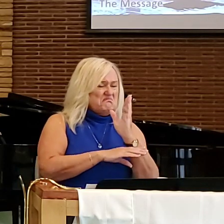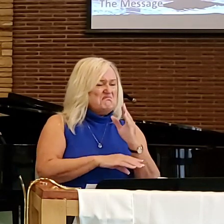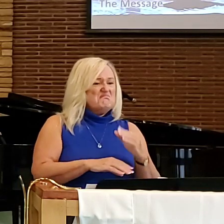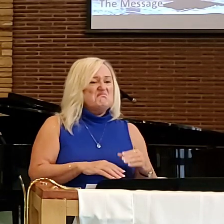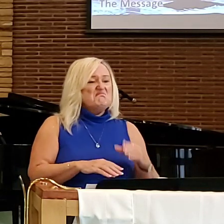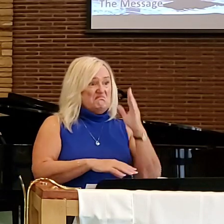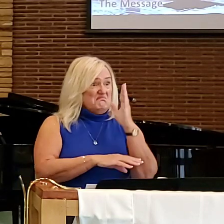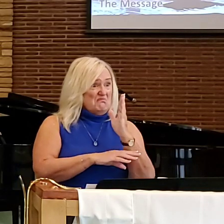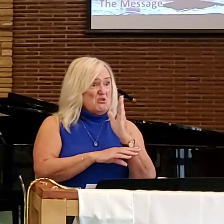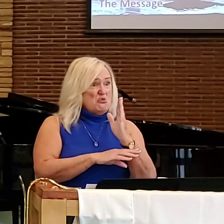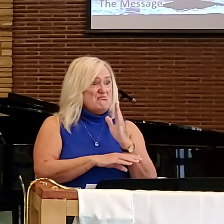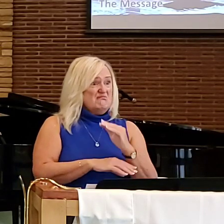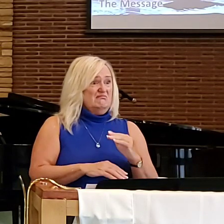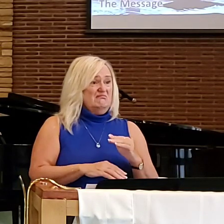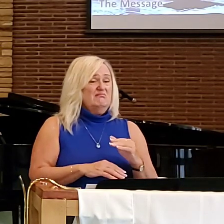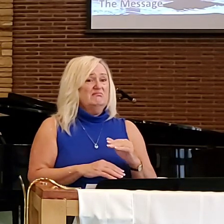noon,